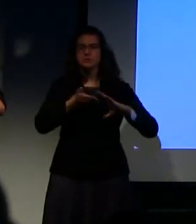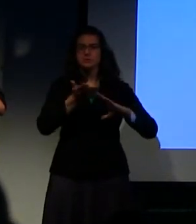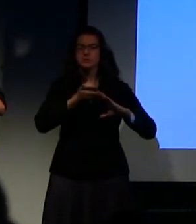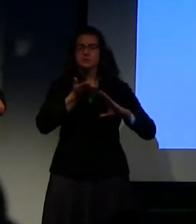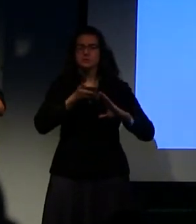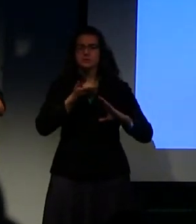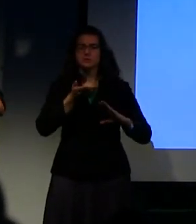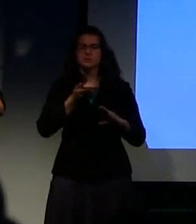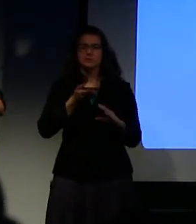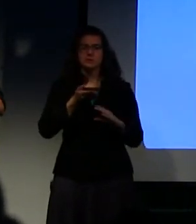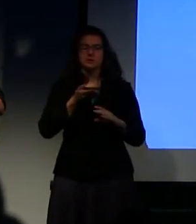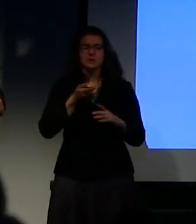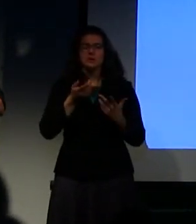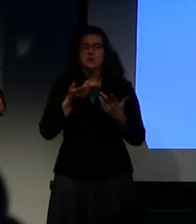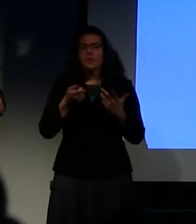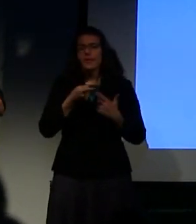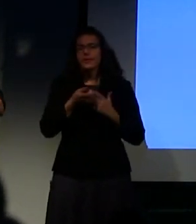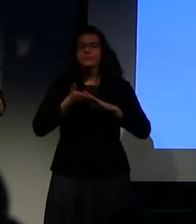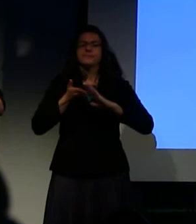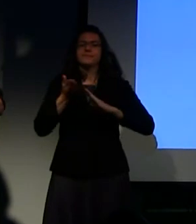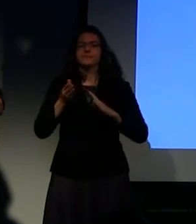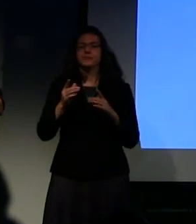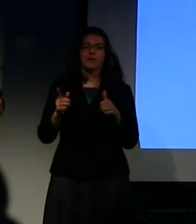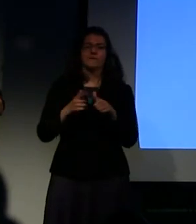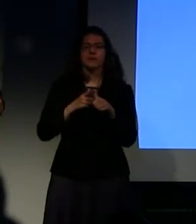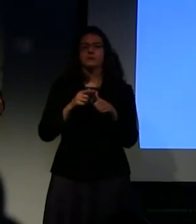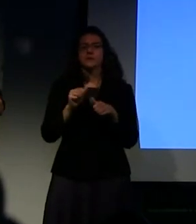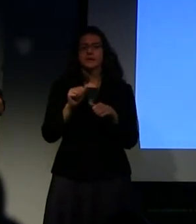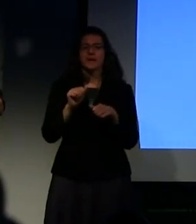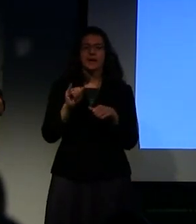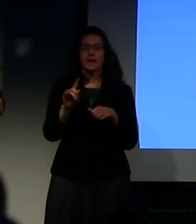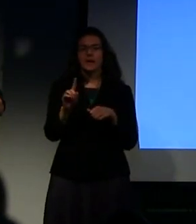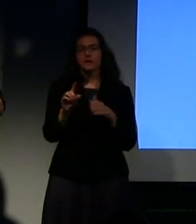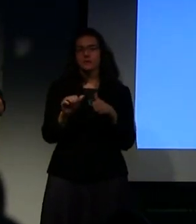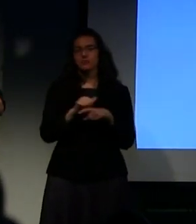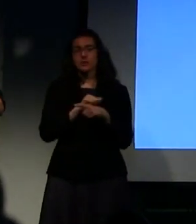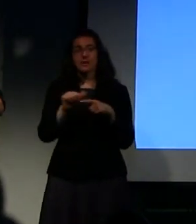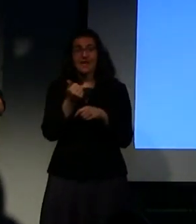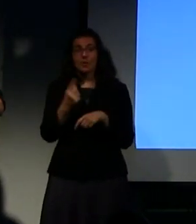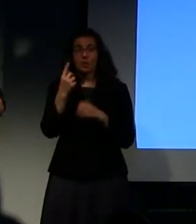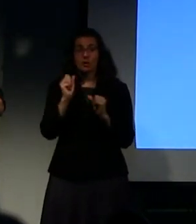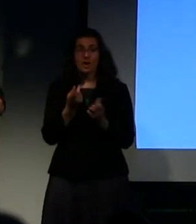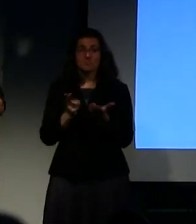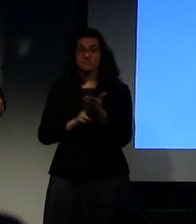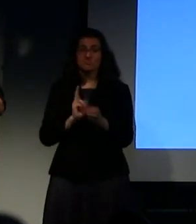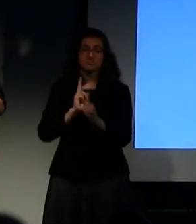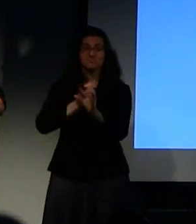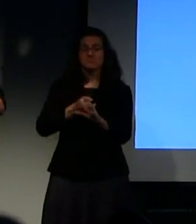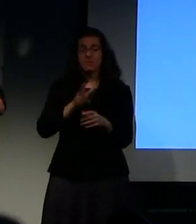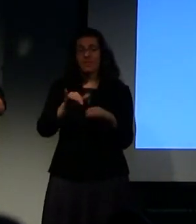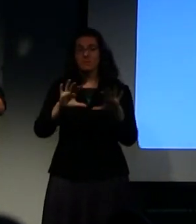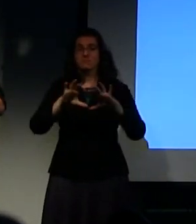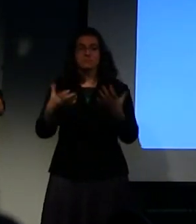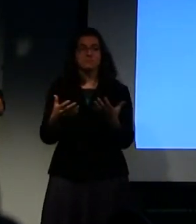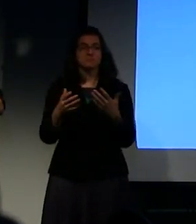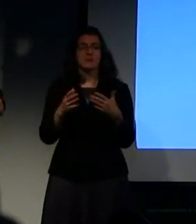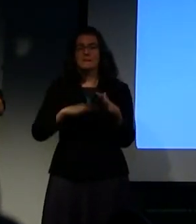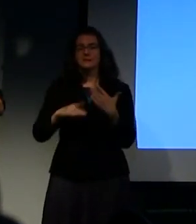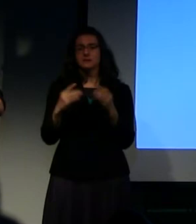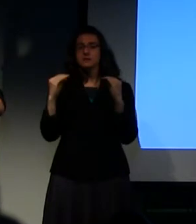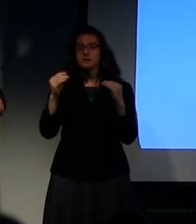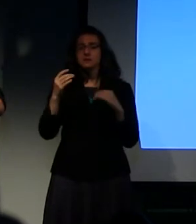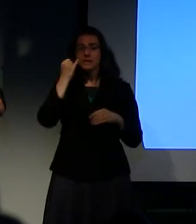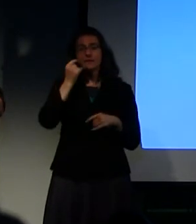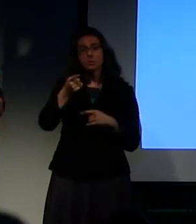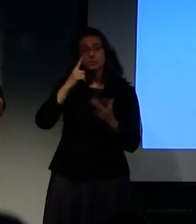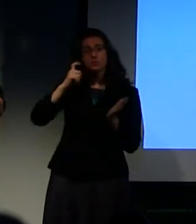And they run this first aid training, and anybody can just sign up for the course. And they basically teach you, when you see people